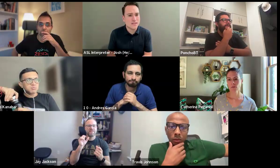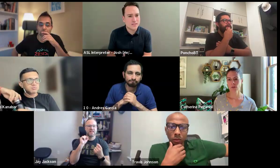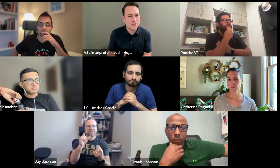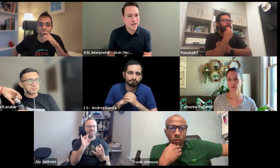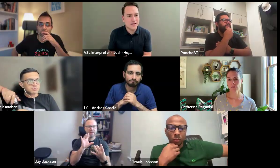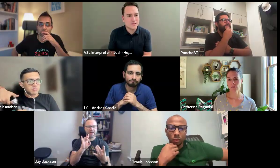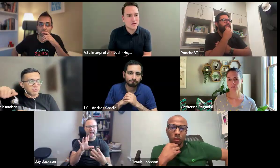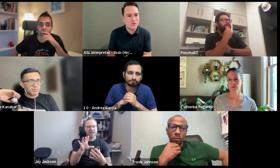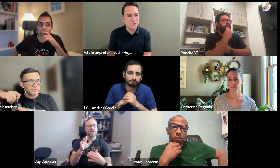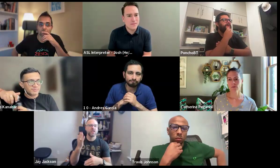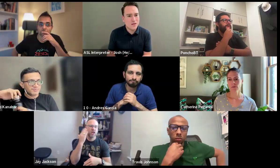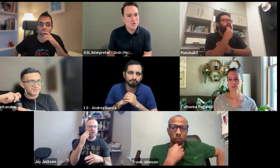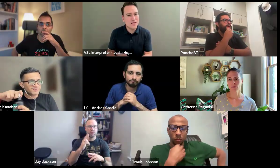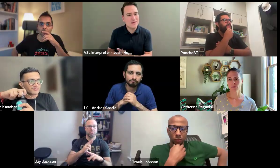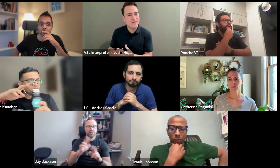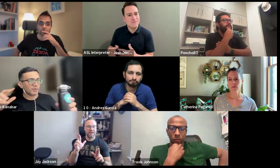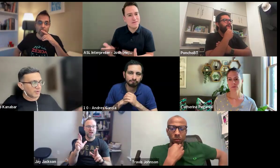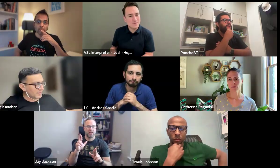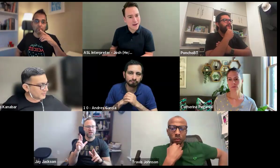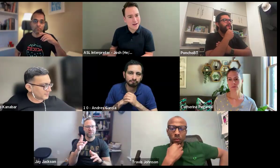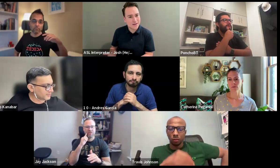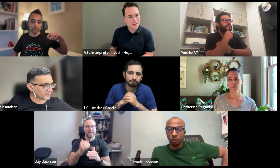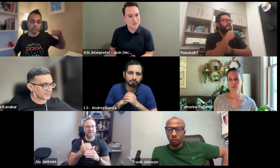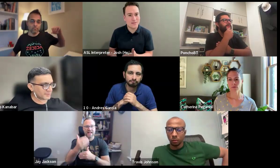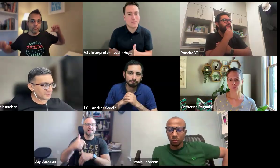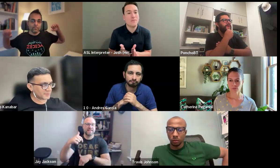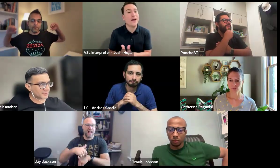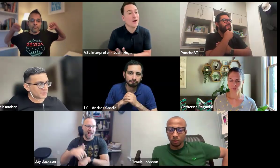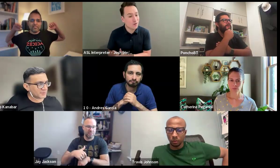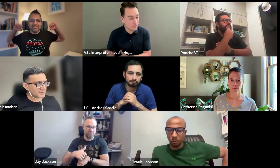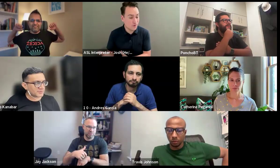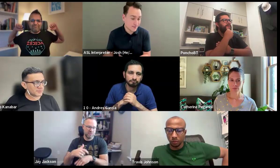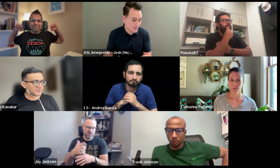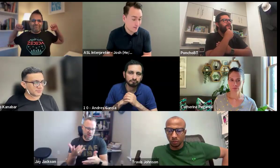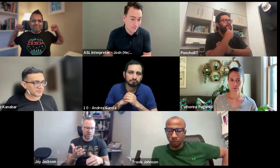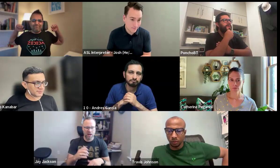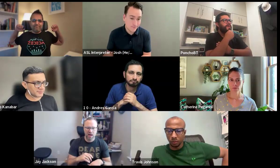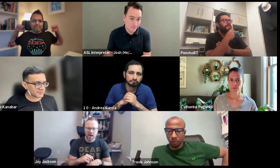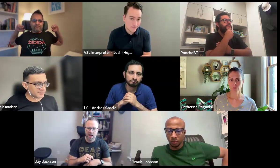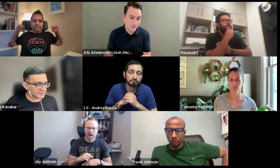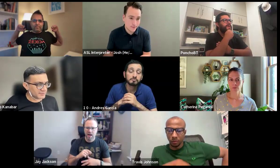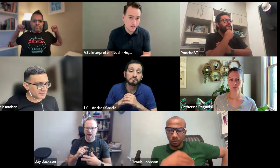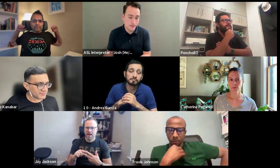This is Jay. So maybe you can give them feedback so that they're prepared for next time.